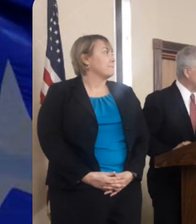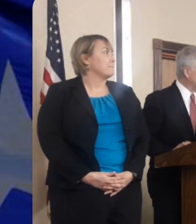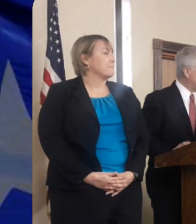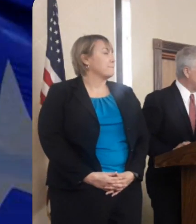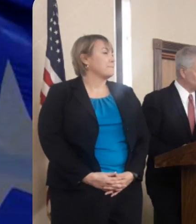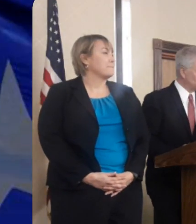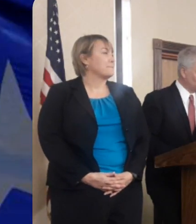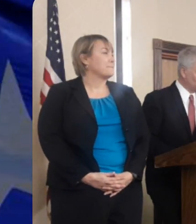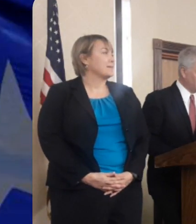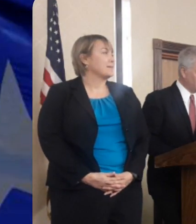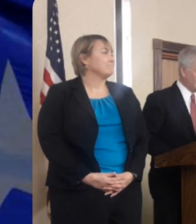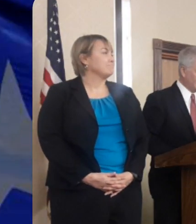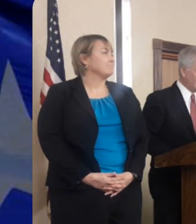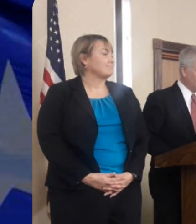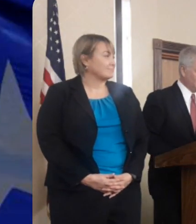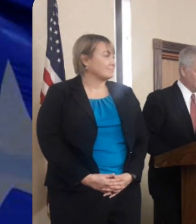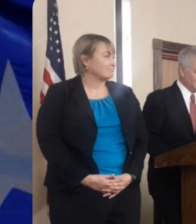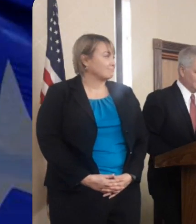to